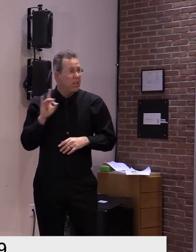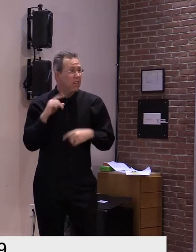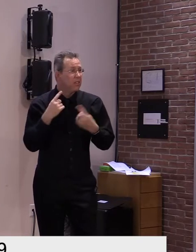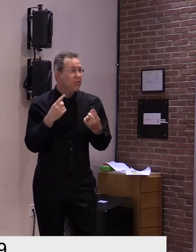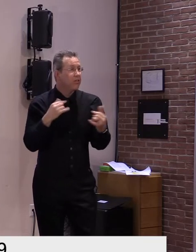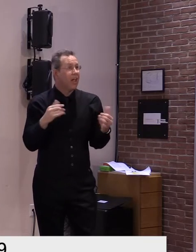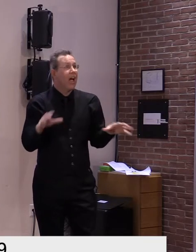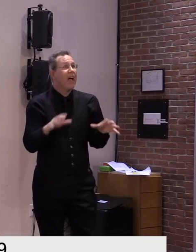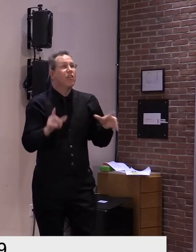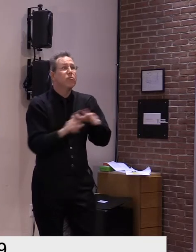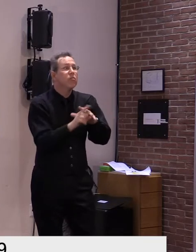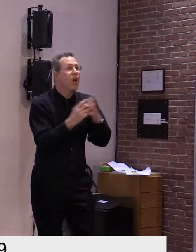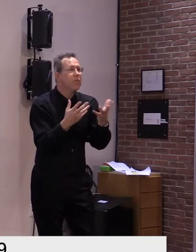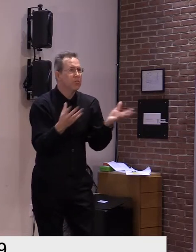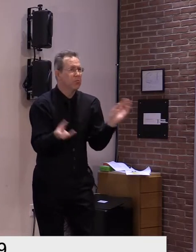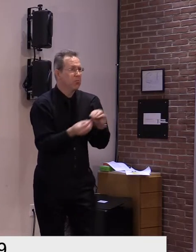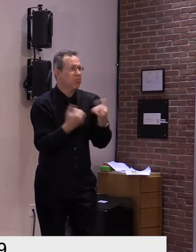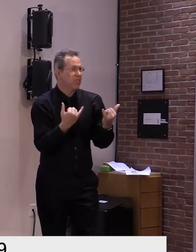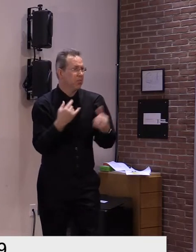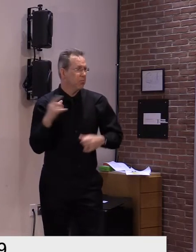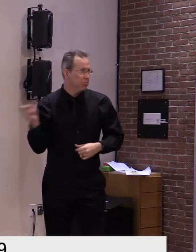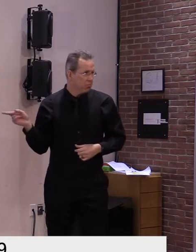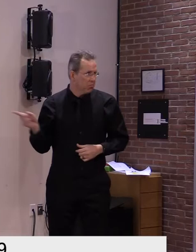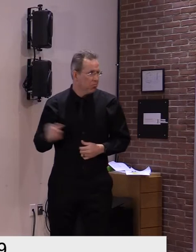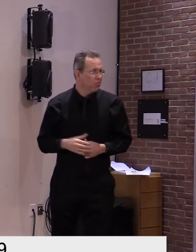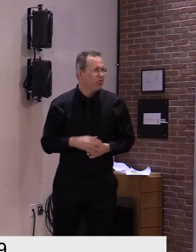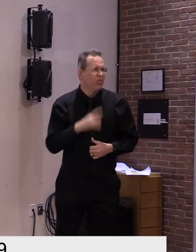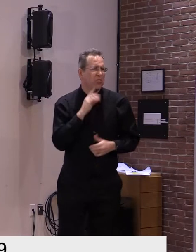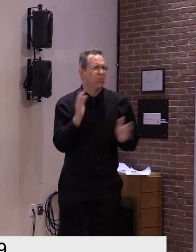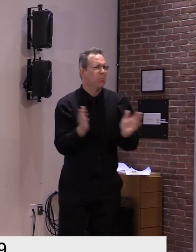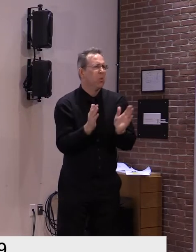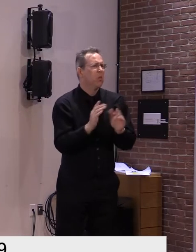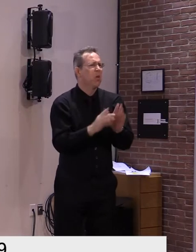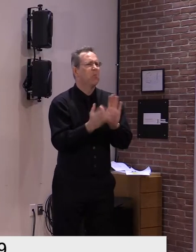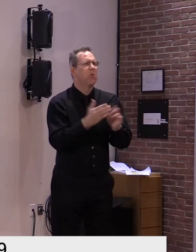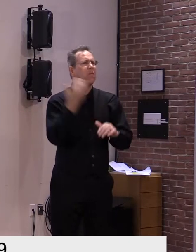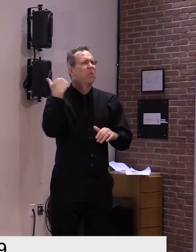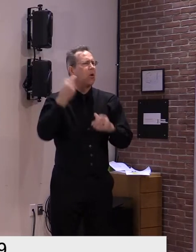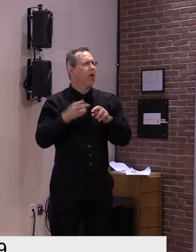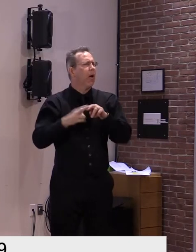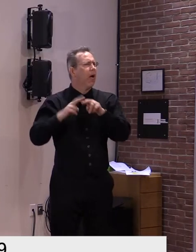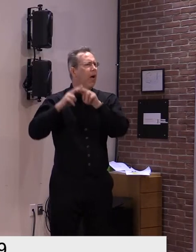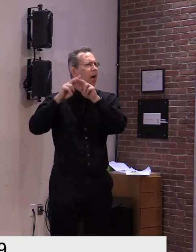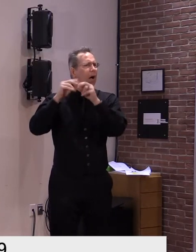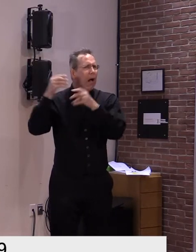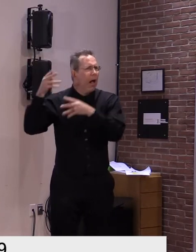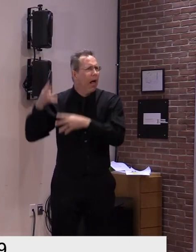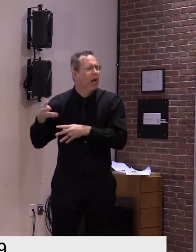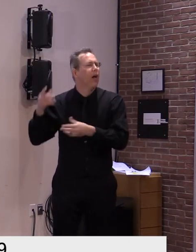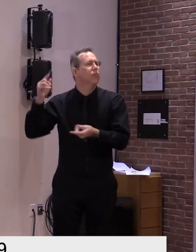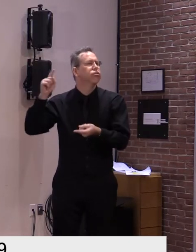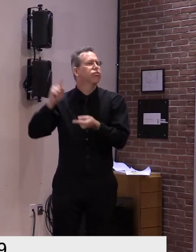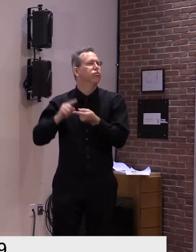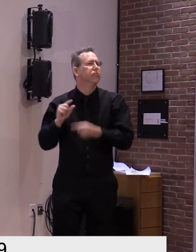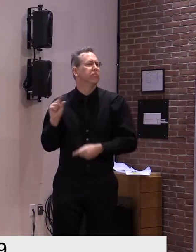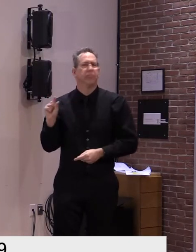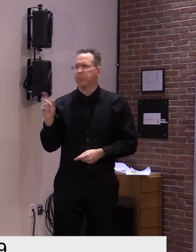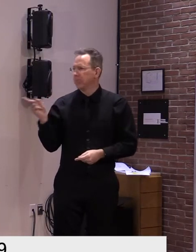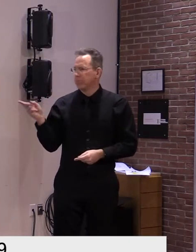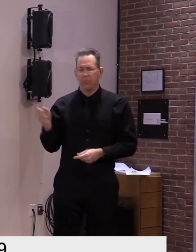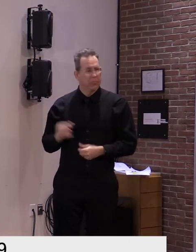considerably smaller when compared to outbreaks we were experiencing in long-term care facilities earlier in the year and last